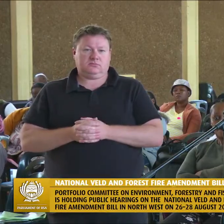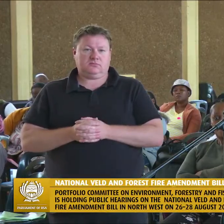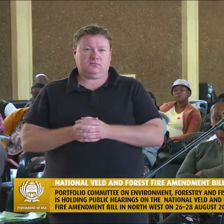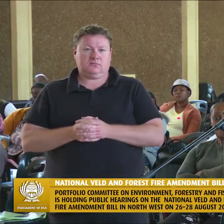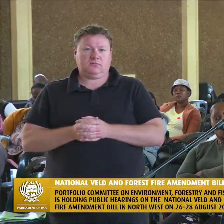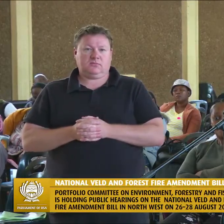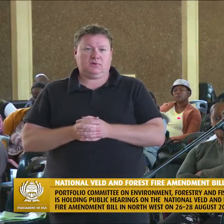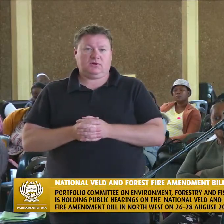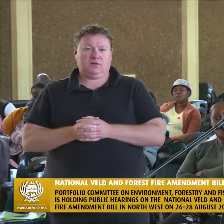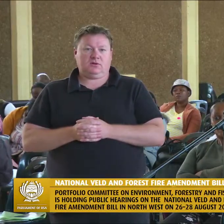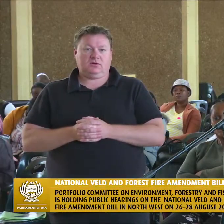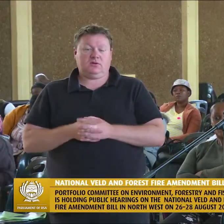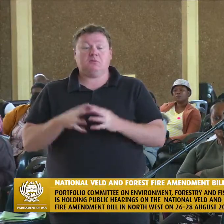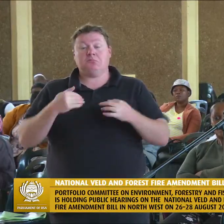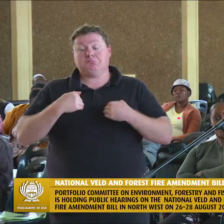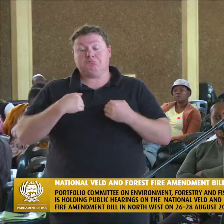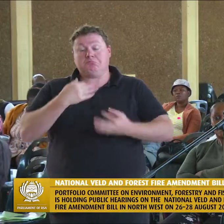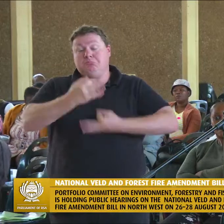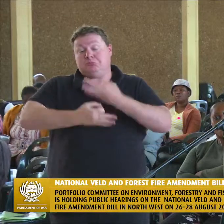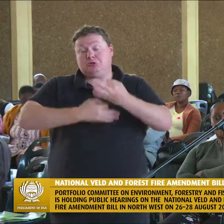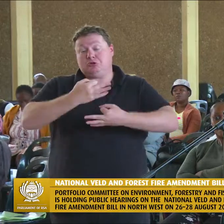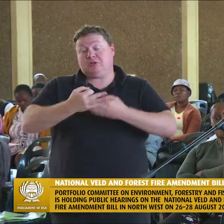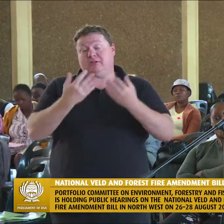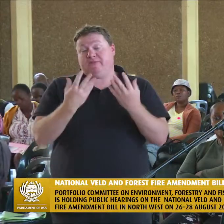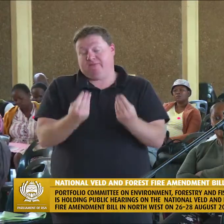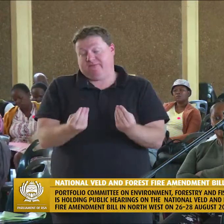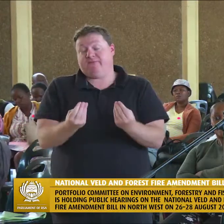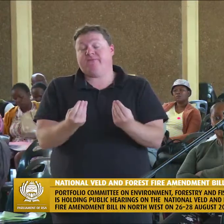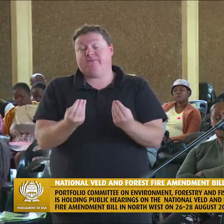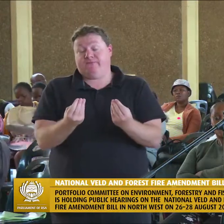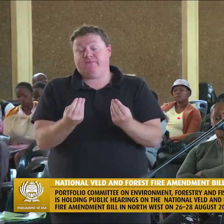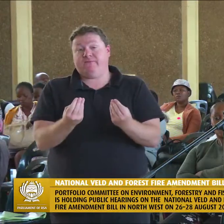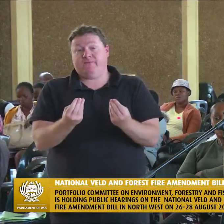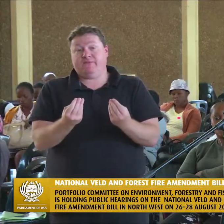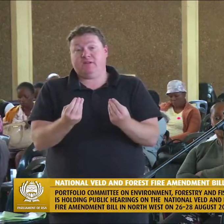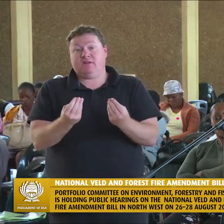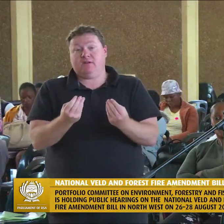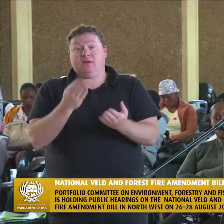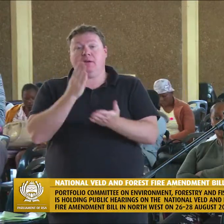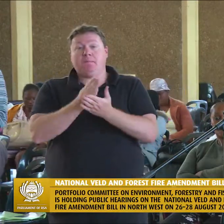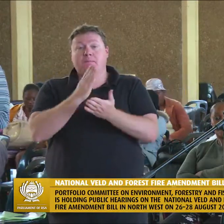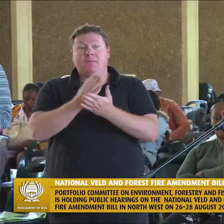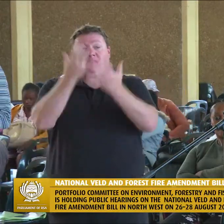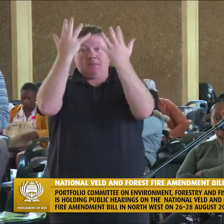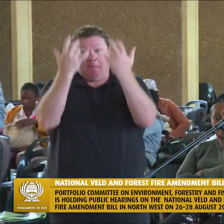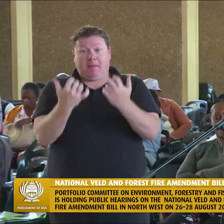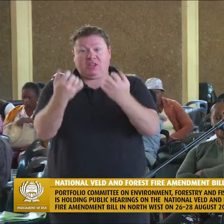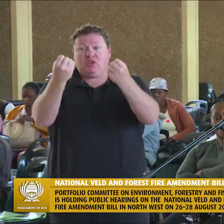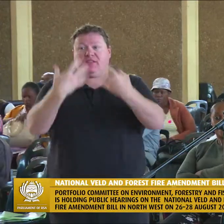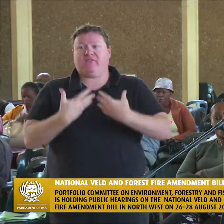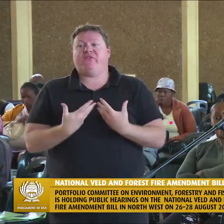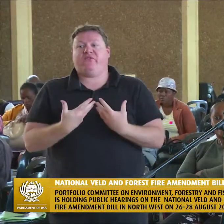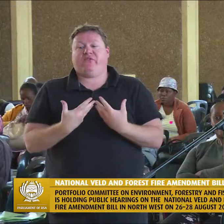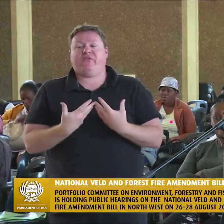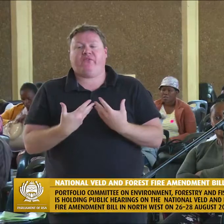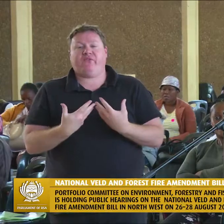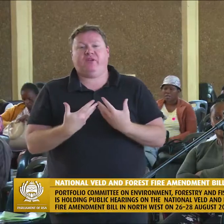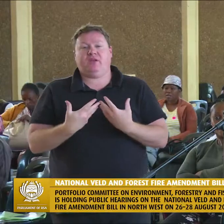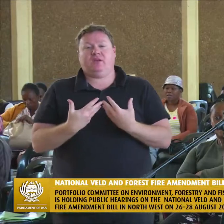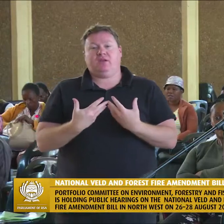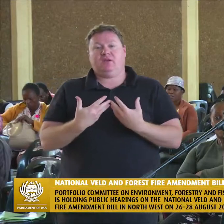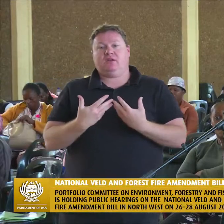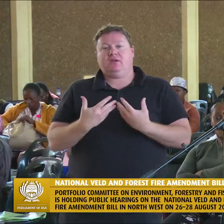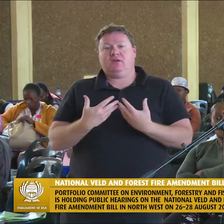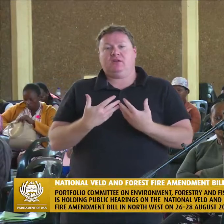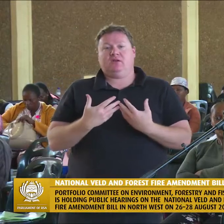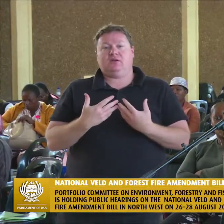i've got a suggestion that we must have a budget which